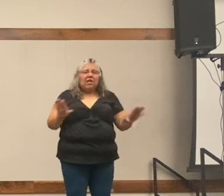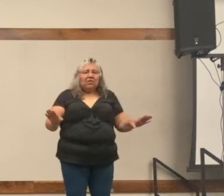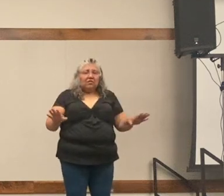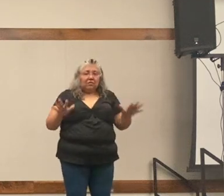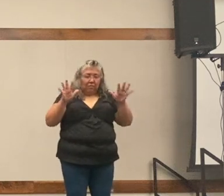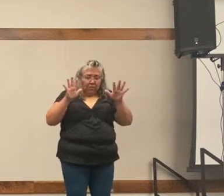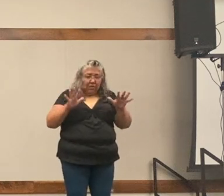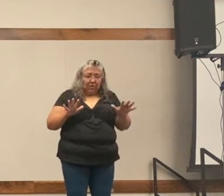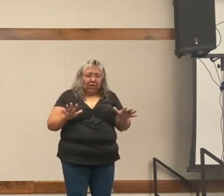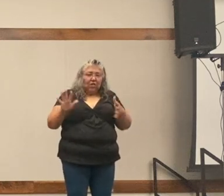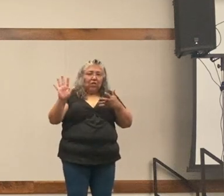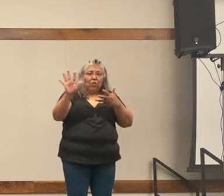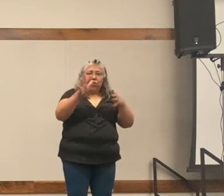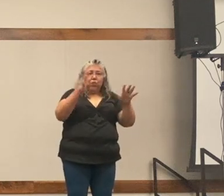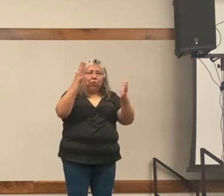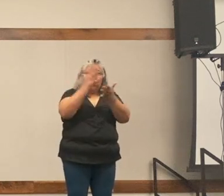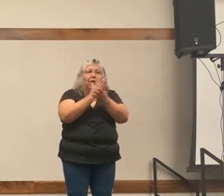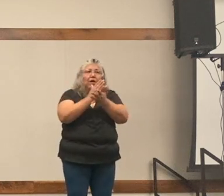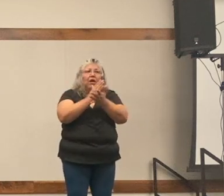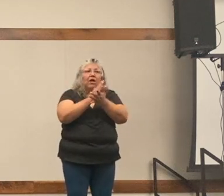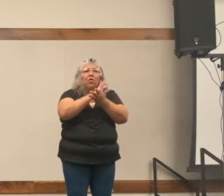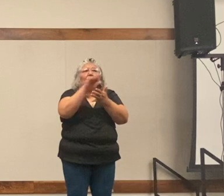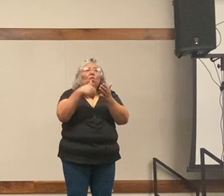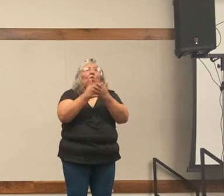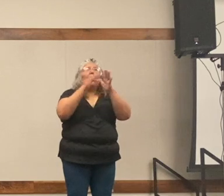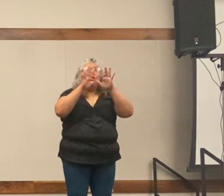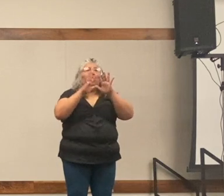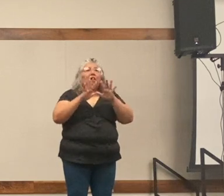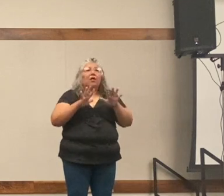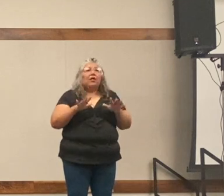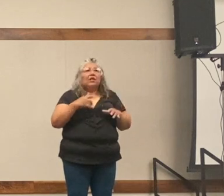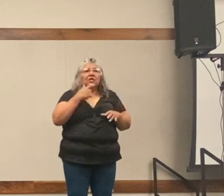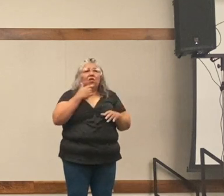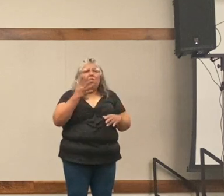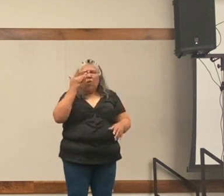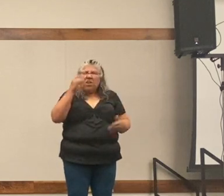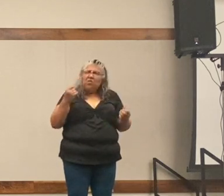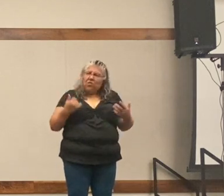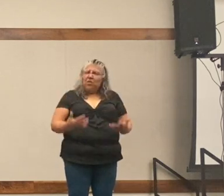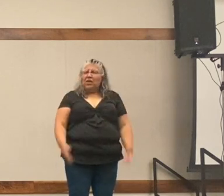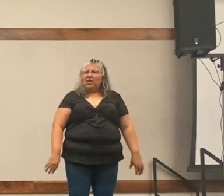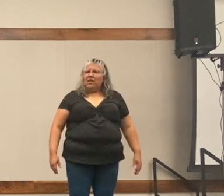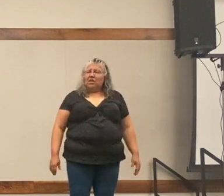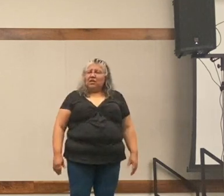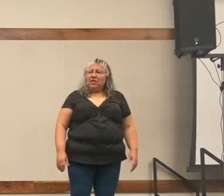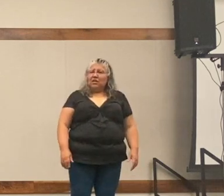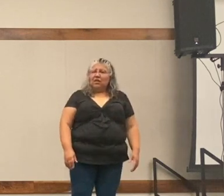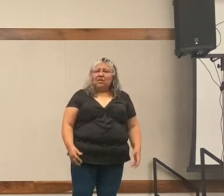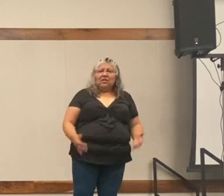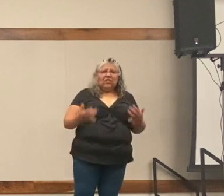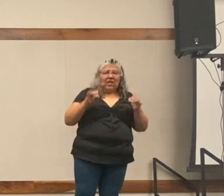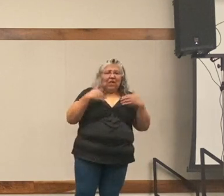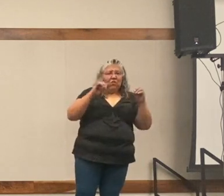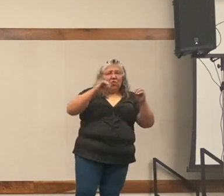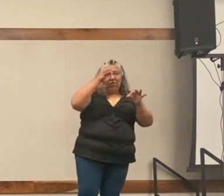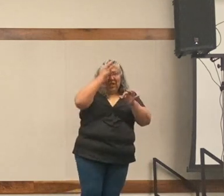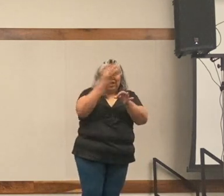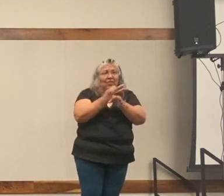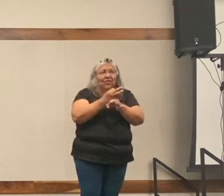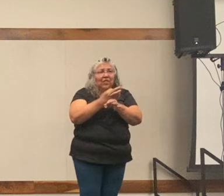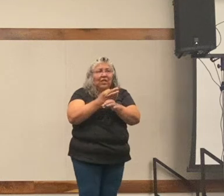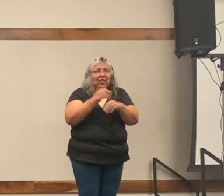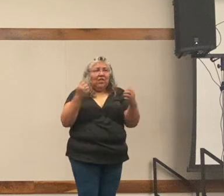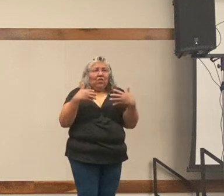wind ceased, and there was a great calm. Then he said to them, why are you afraid? You still have no faith? And